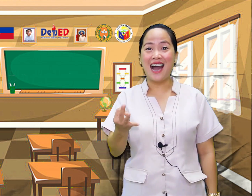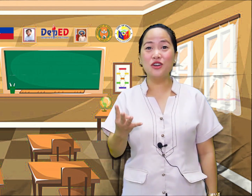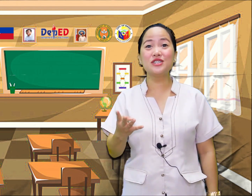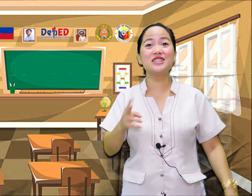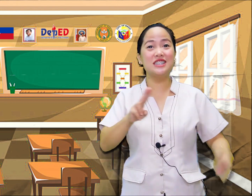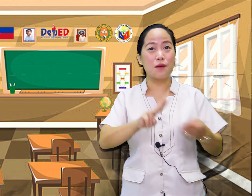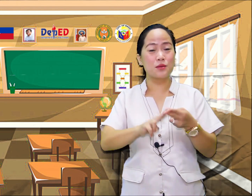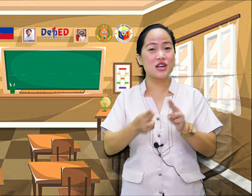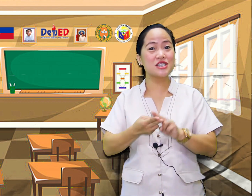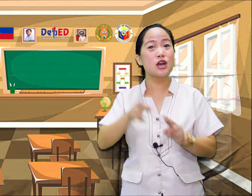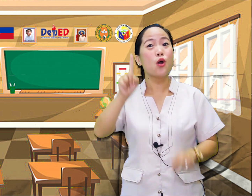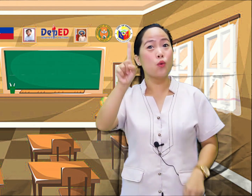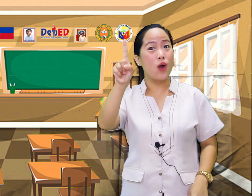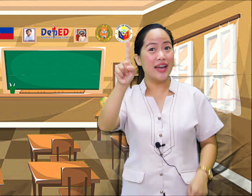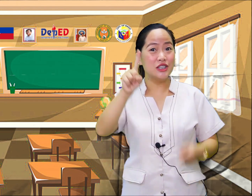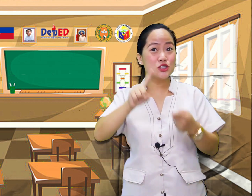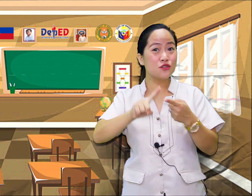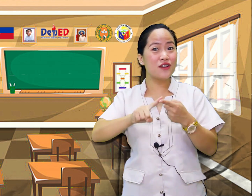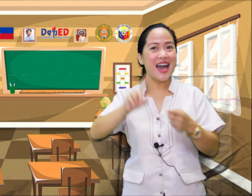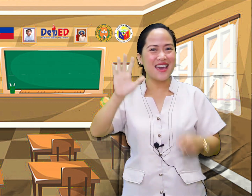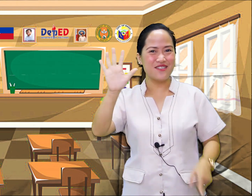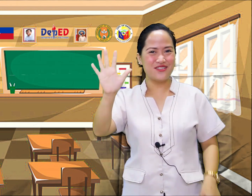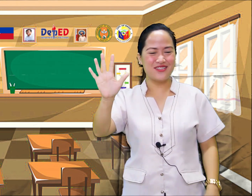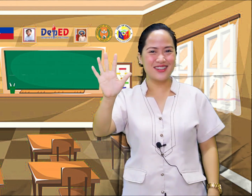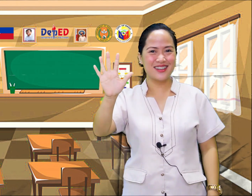Count numbers 1 to 5.